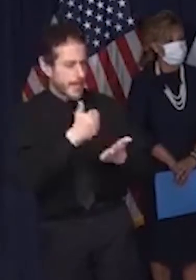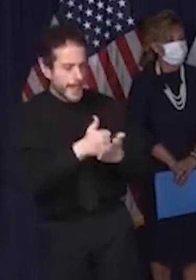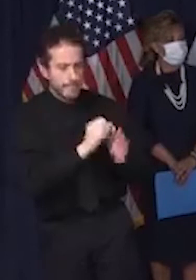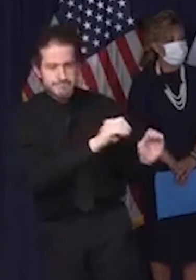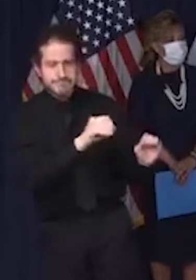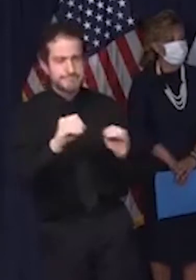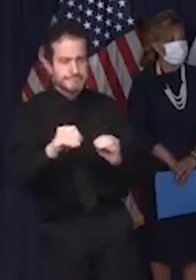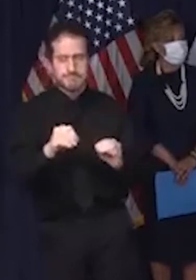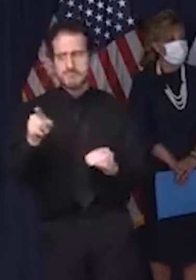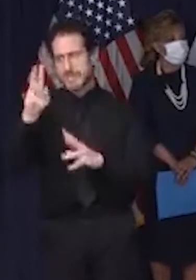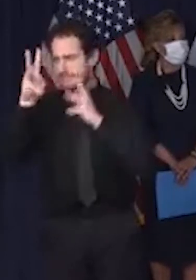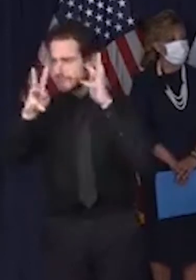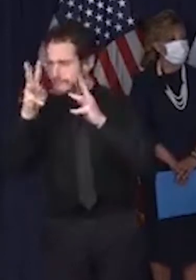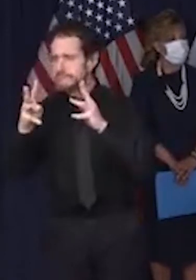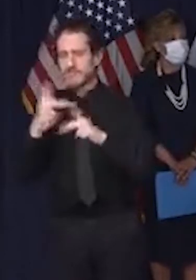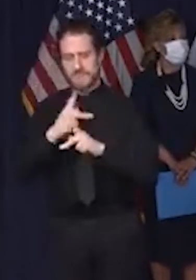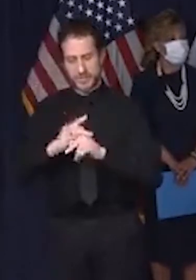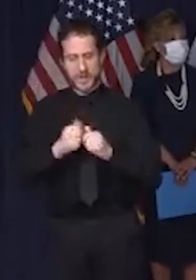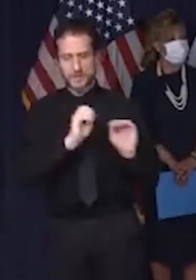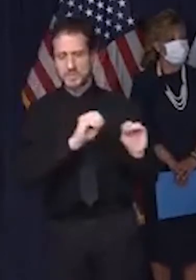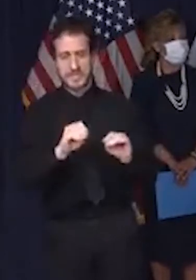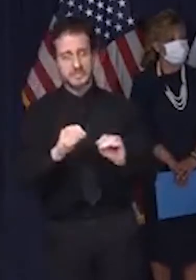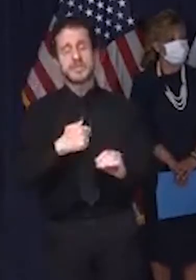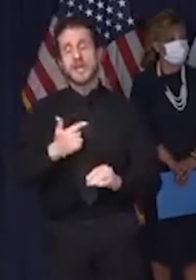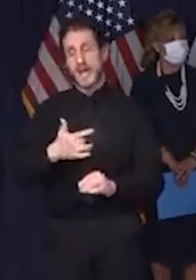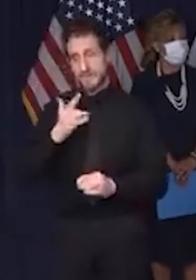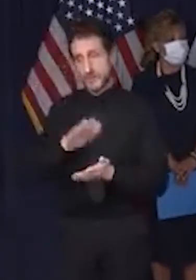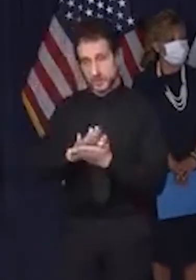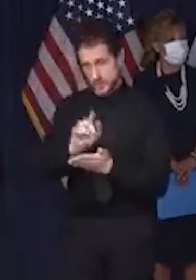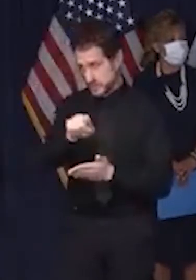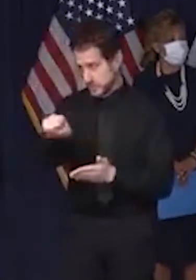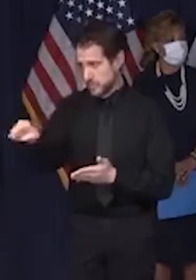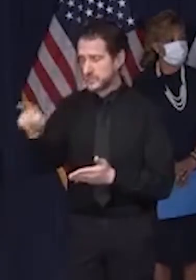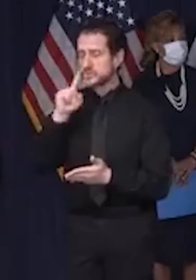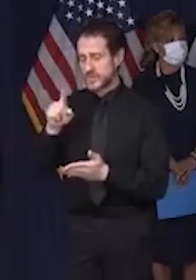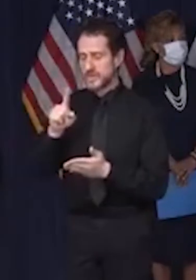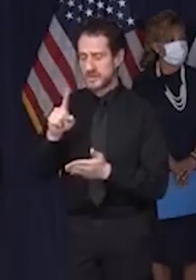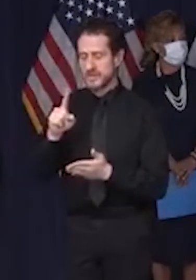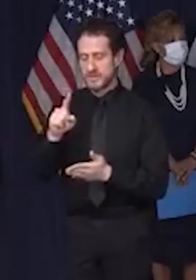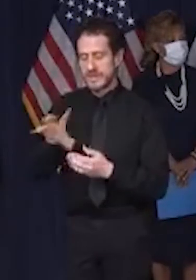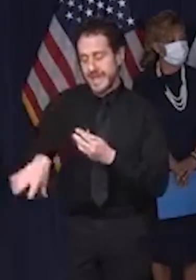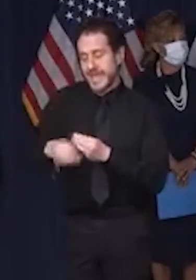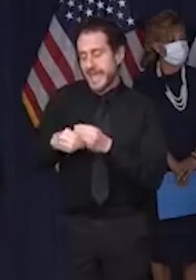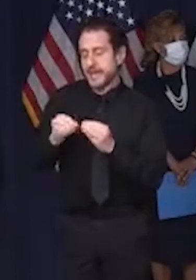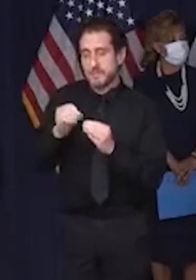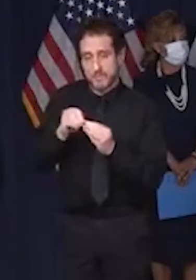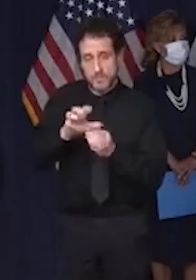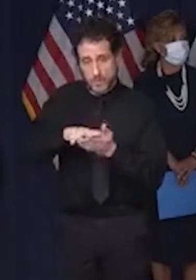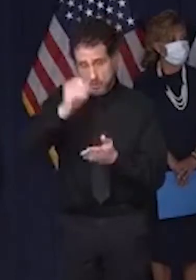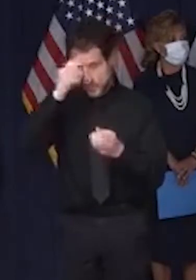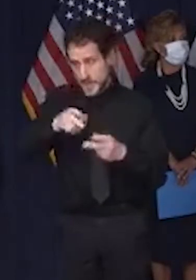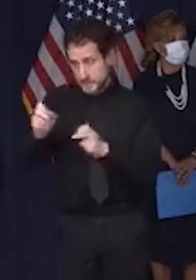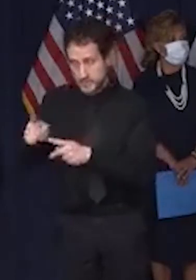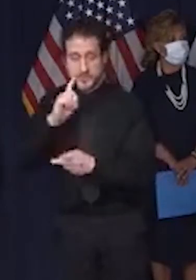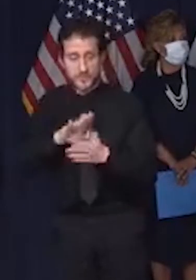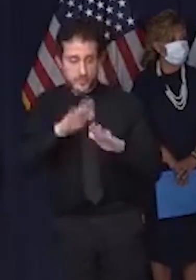will manage and expand the learning opportunities for all of our children who will be working from home over the coming